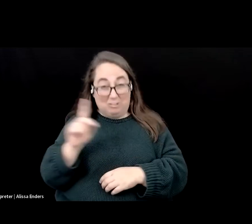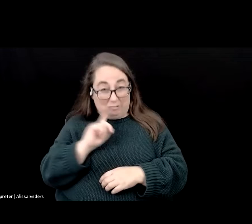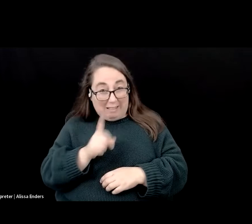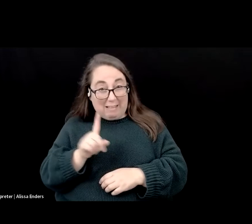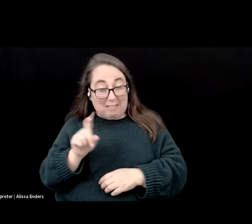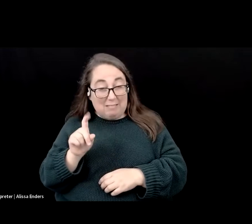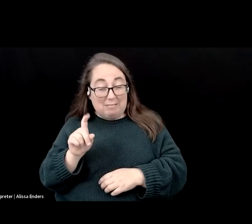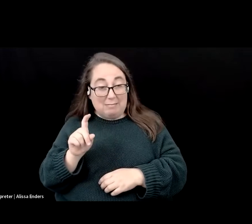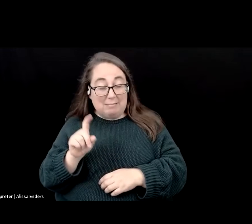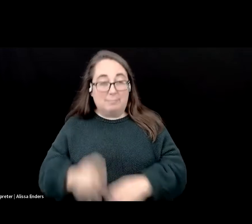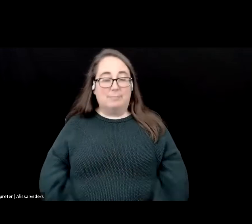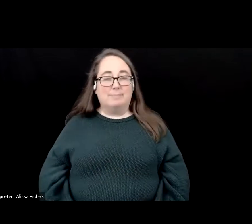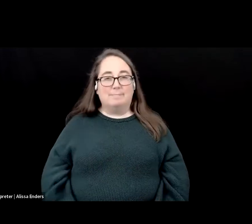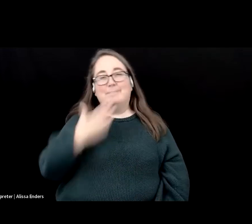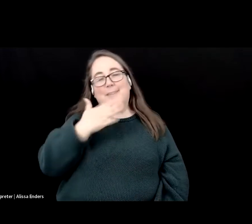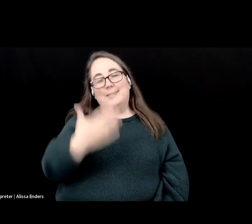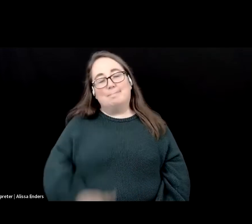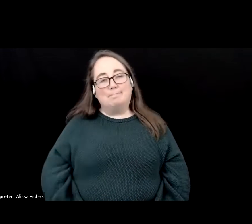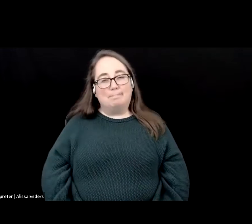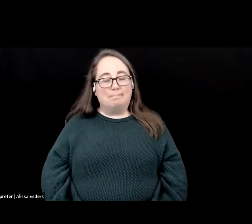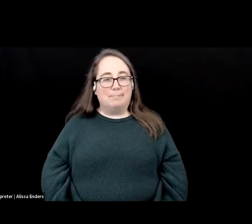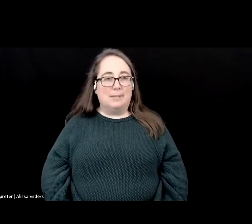to that question. Thanks.